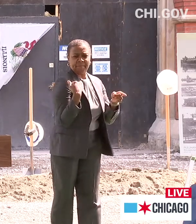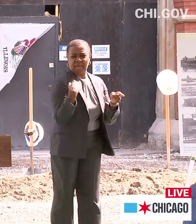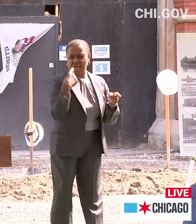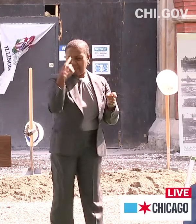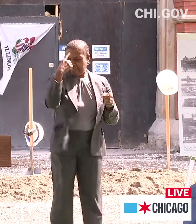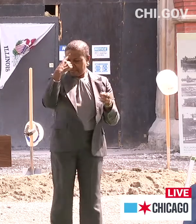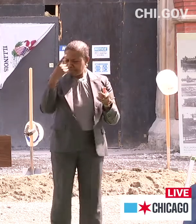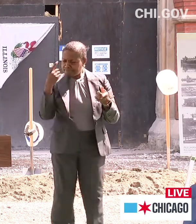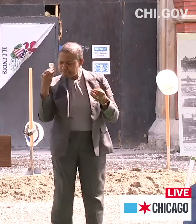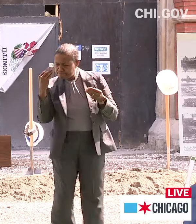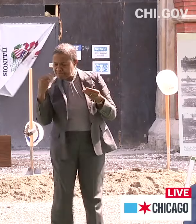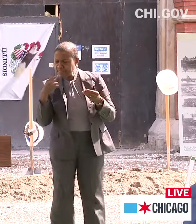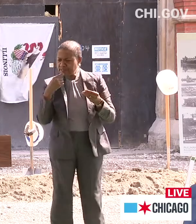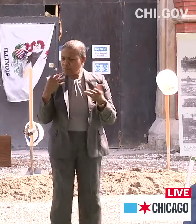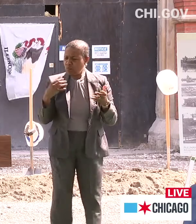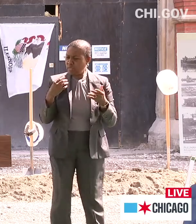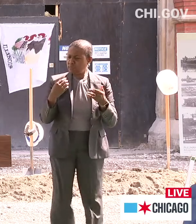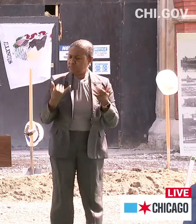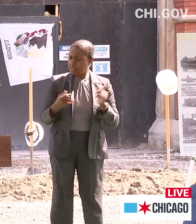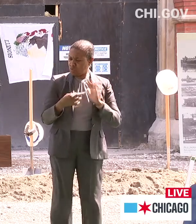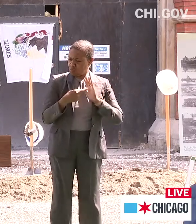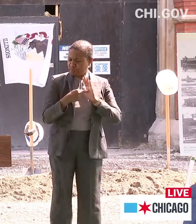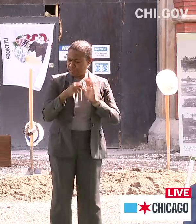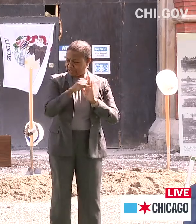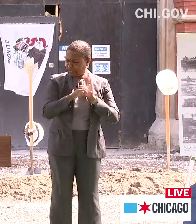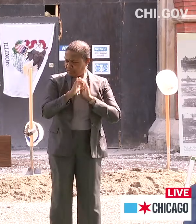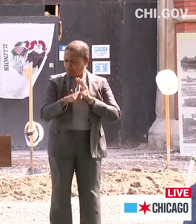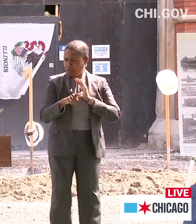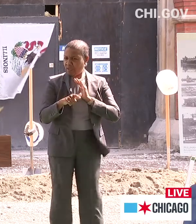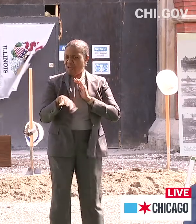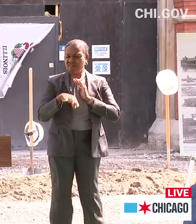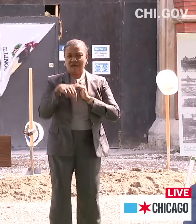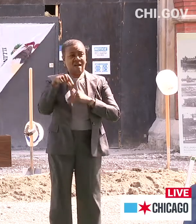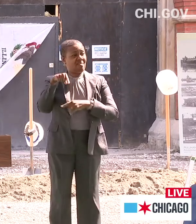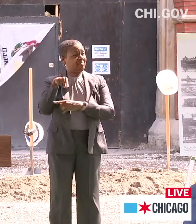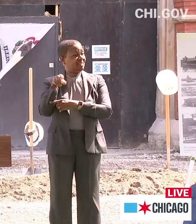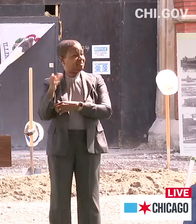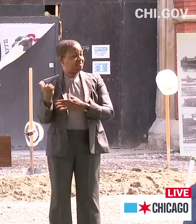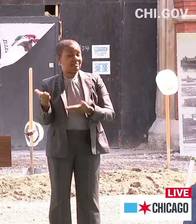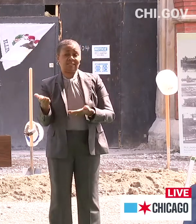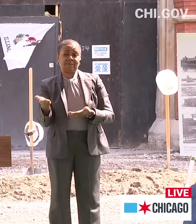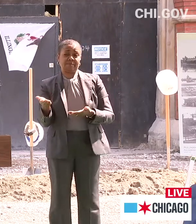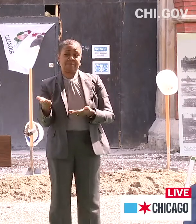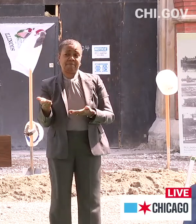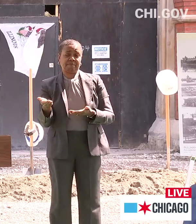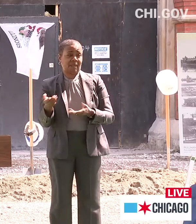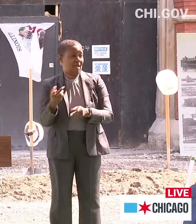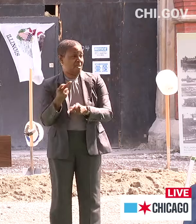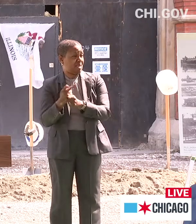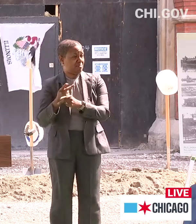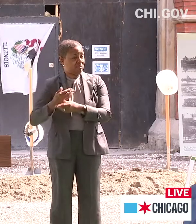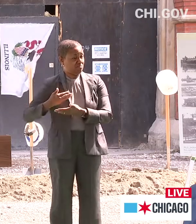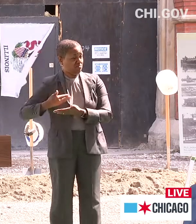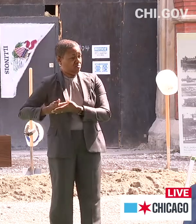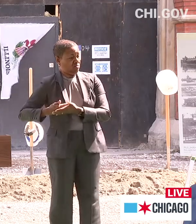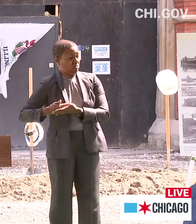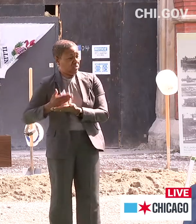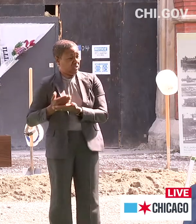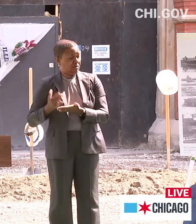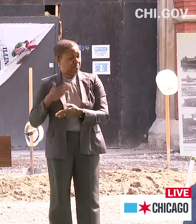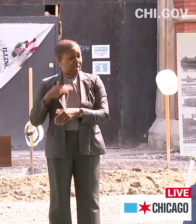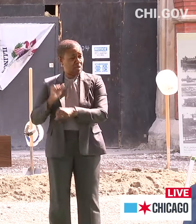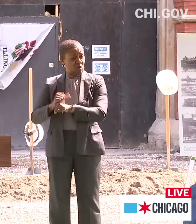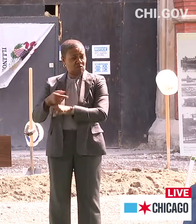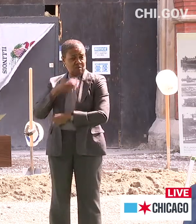say today to represent the state, I found this because I keep it right next to some of the work that I